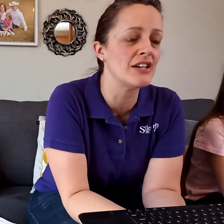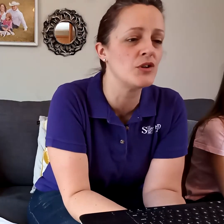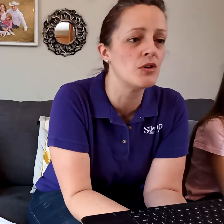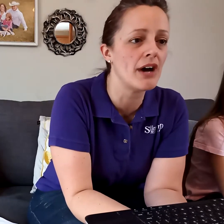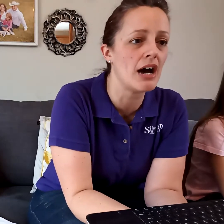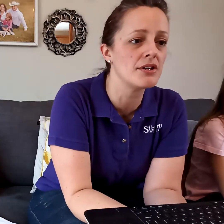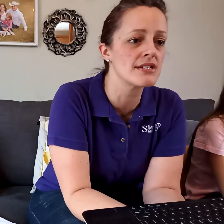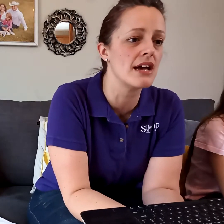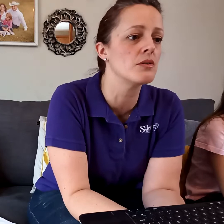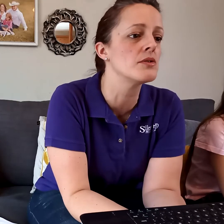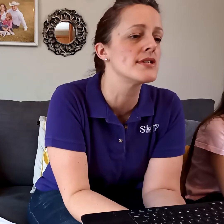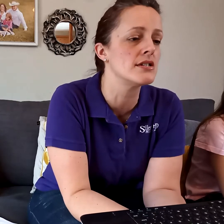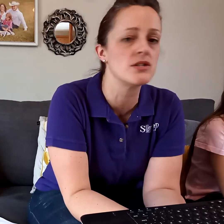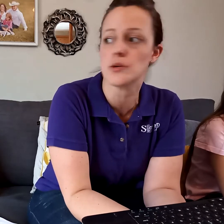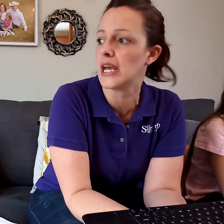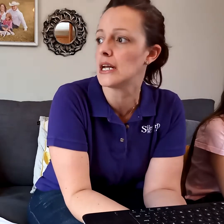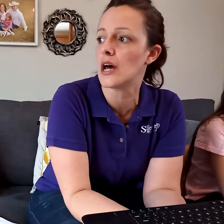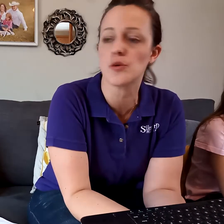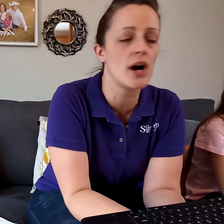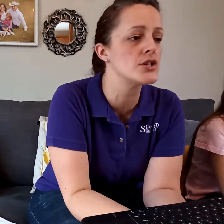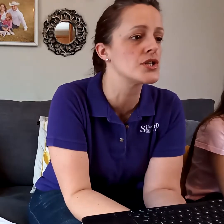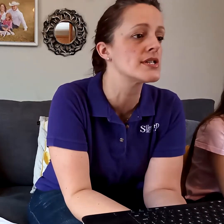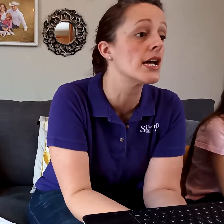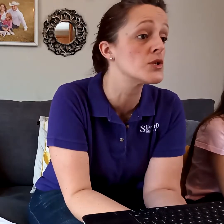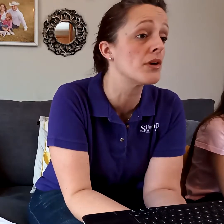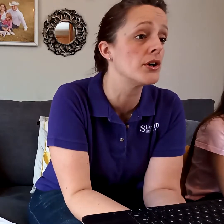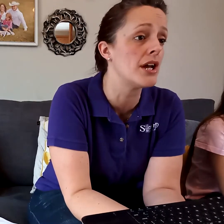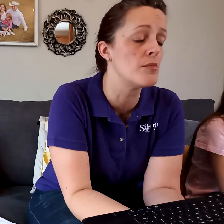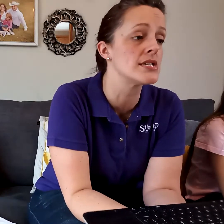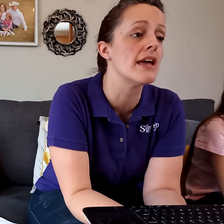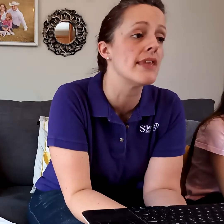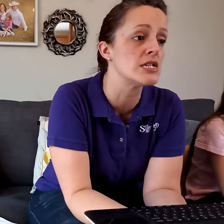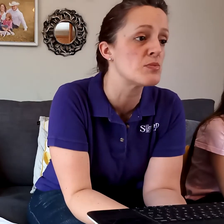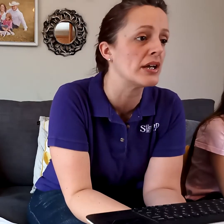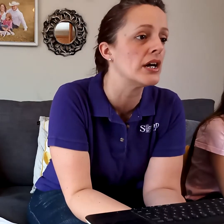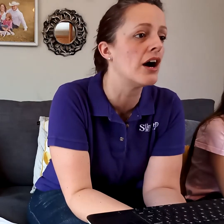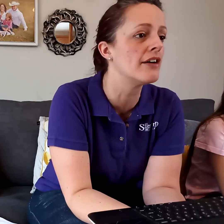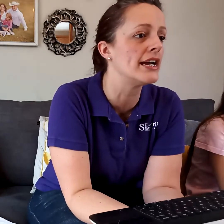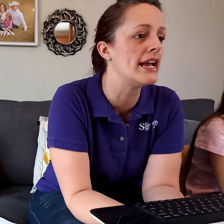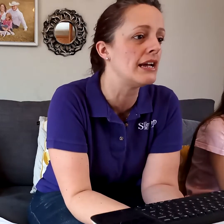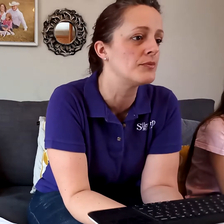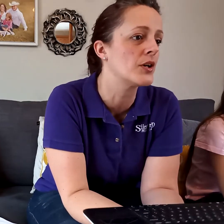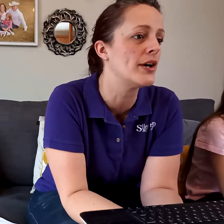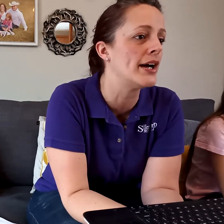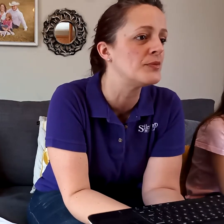you know how to sign the whole sentence, you can. Otherwise, just tell us what your name is and then spell it. All right, Nate, go ahead.